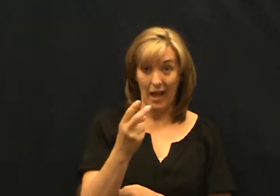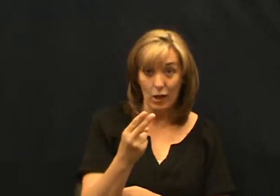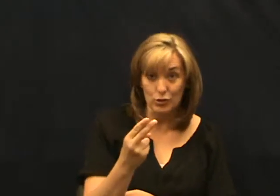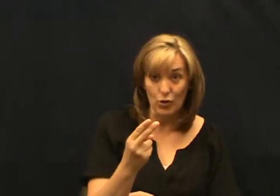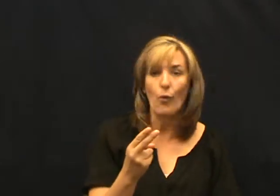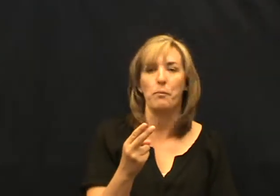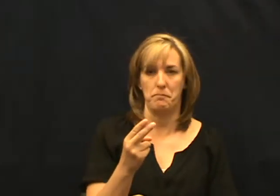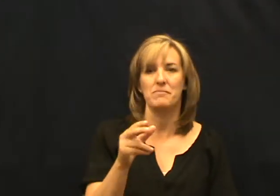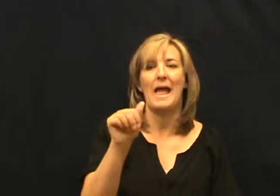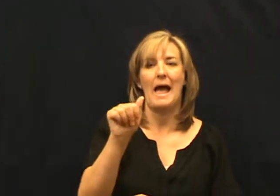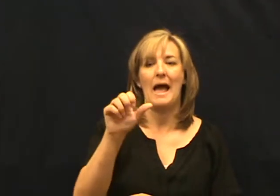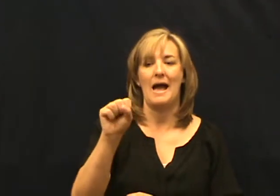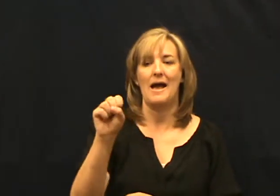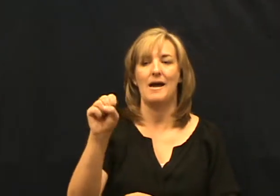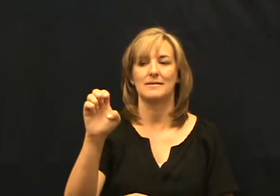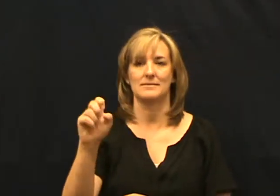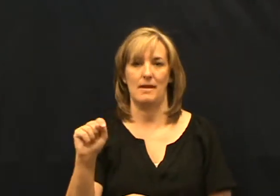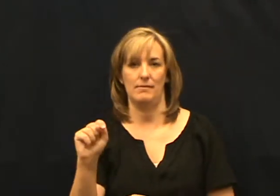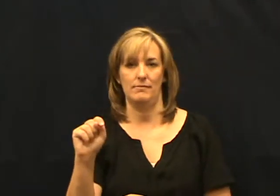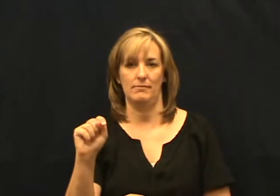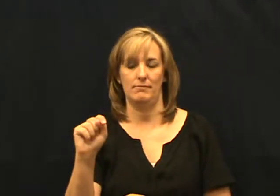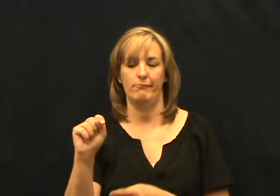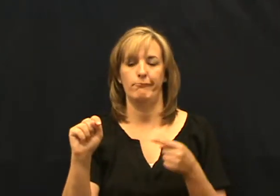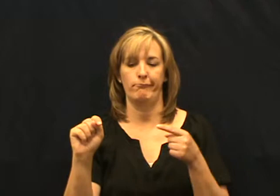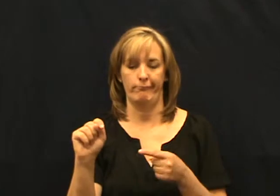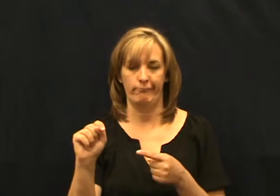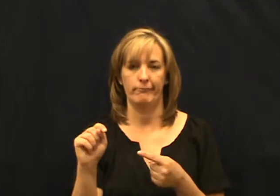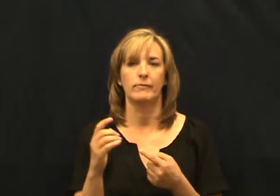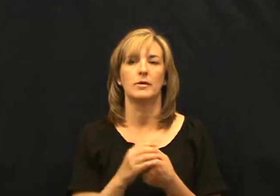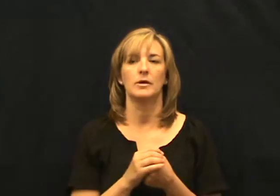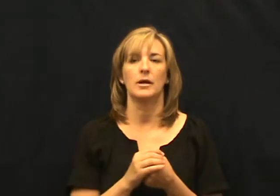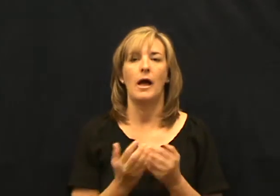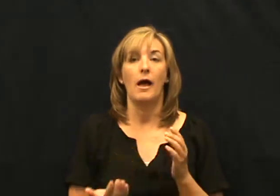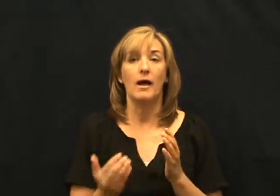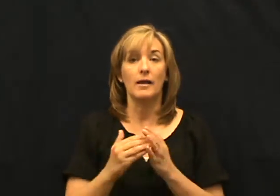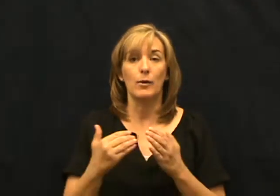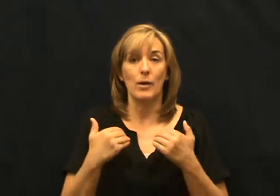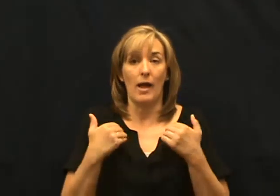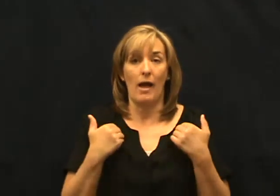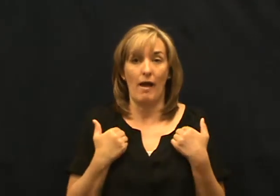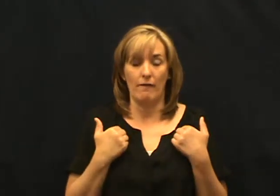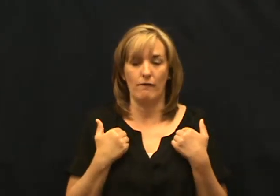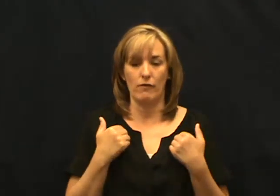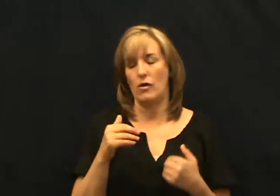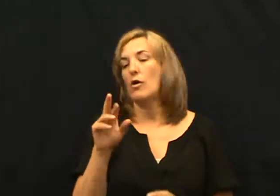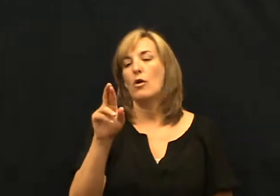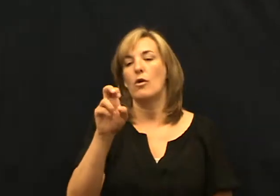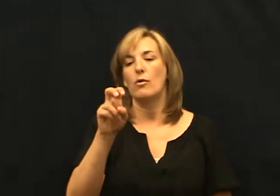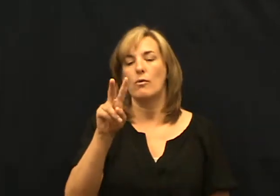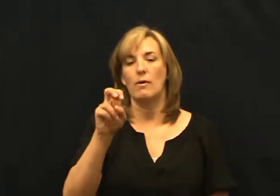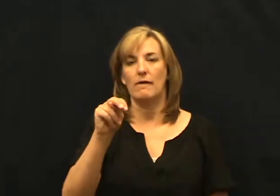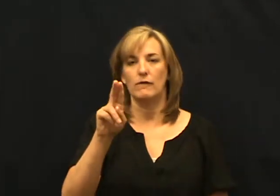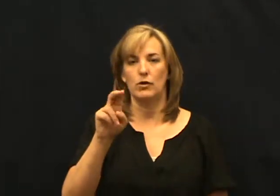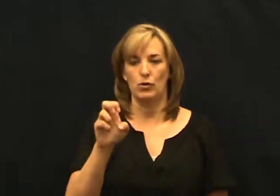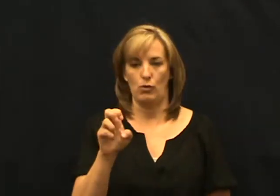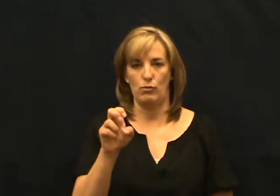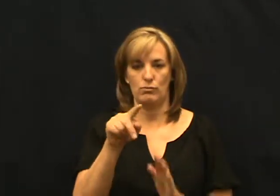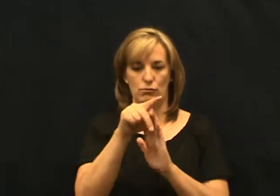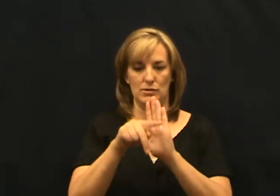So once again, we have this thing called the revenue principle for accrual accounting, which says revenues are recognized when